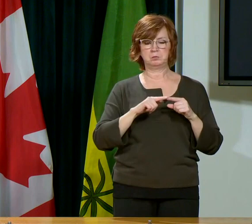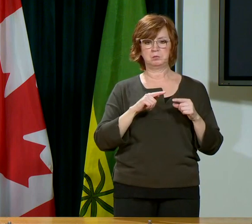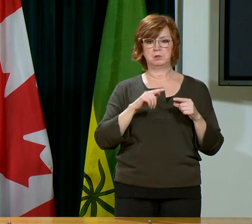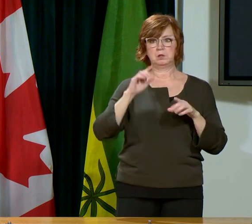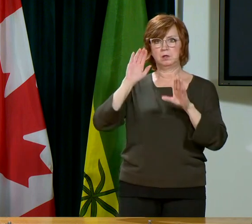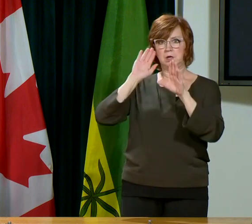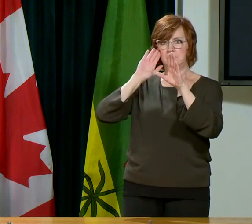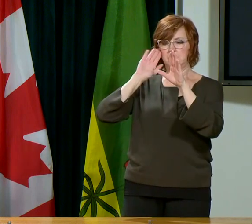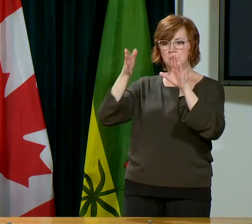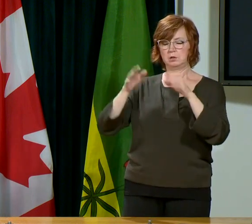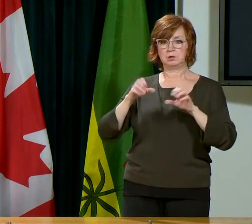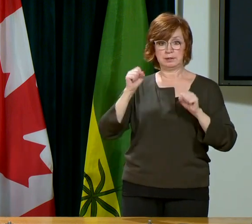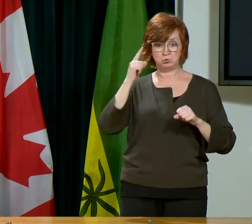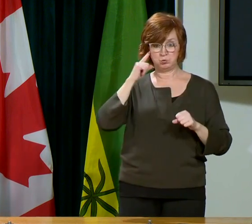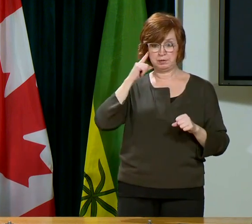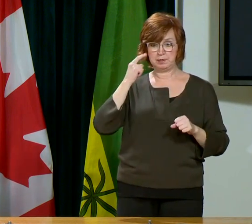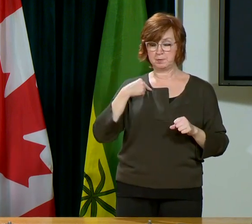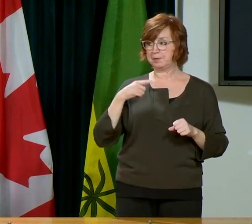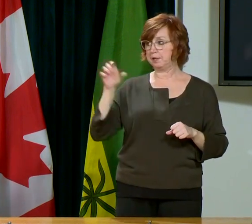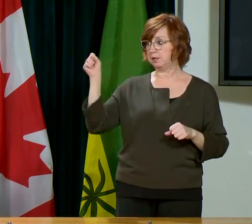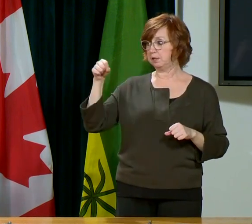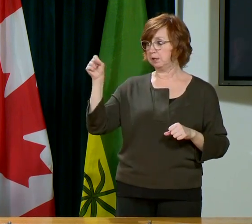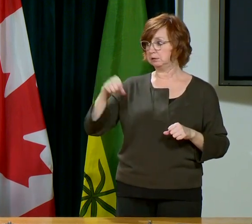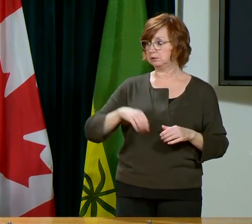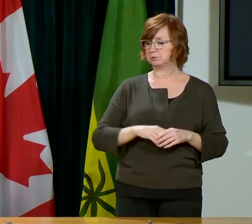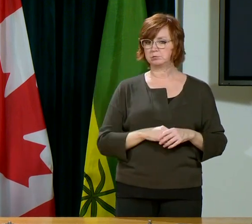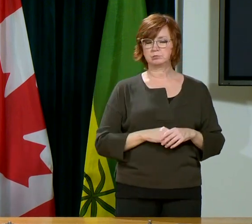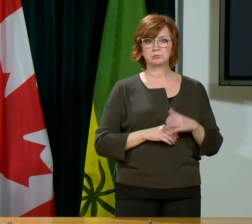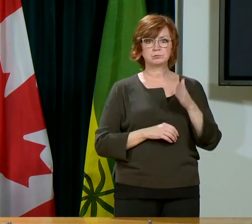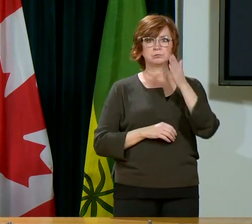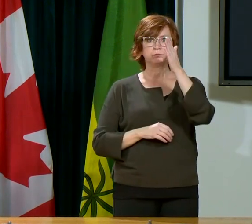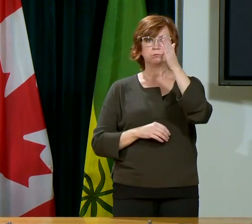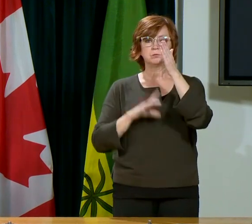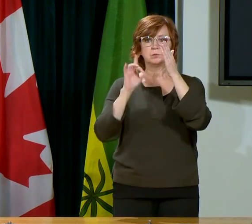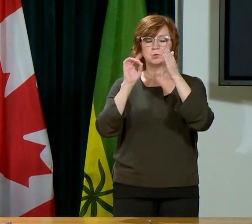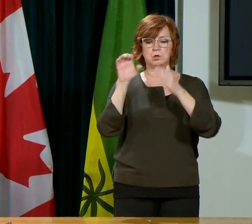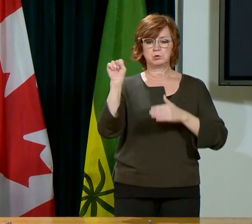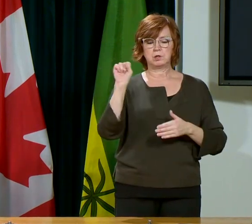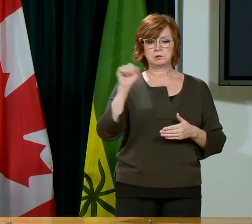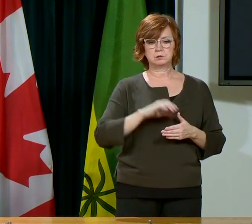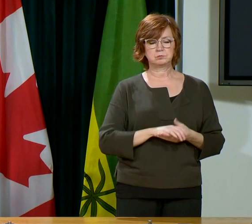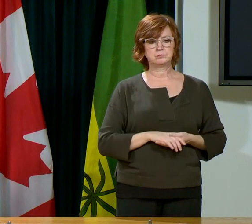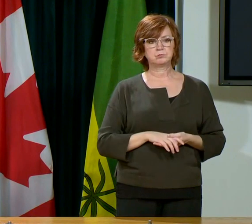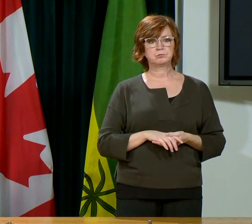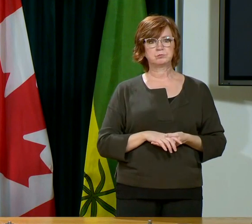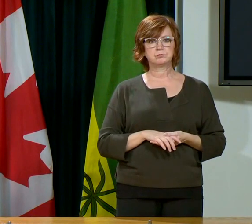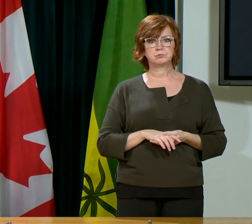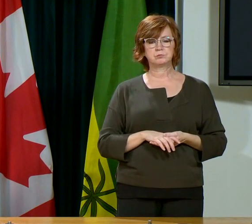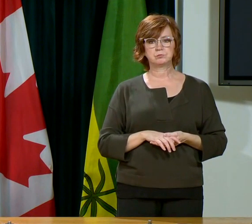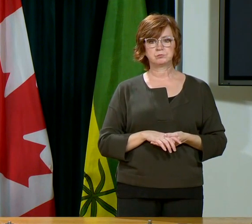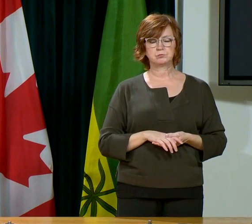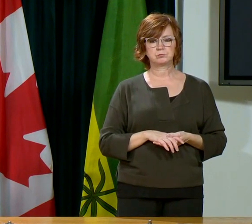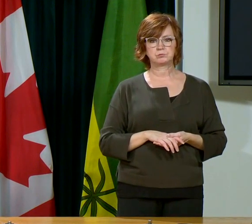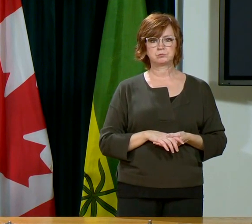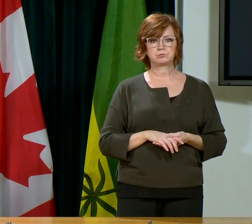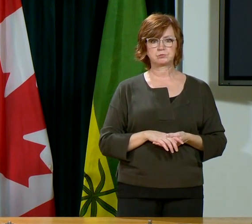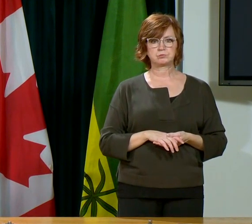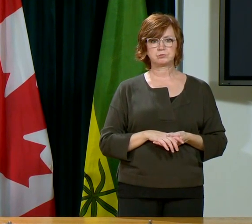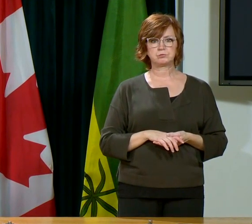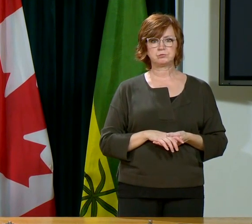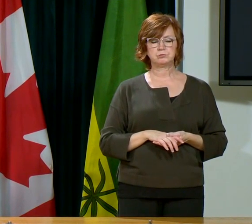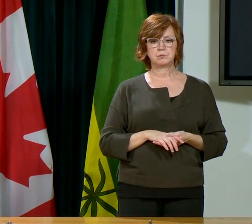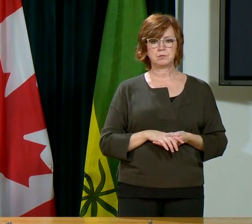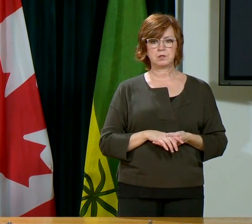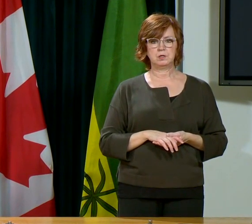So hi, can you hear me? Yes, we can. Okay, so thanks. So I think at this point, certainly on the